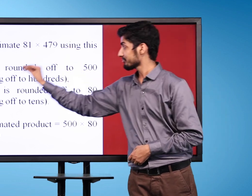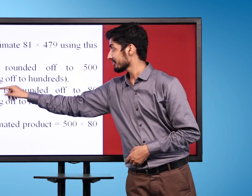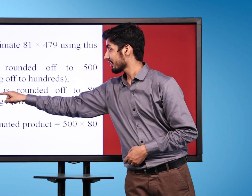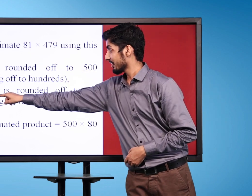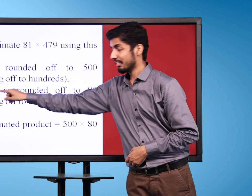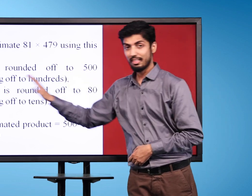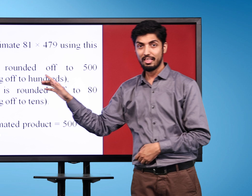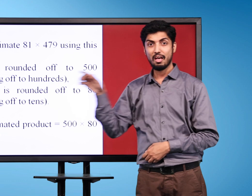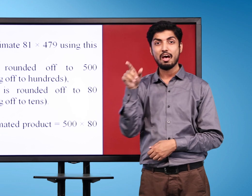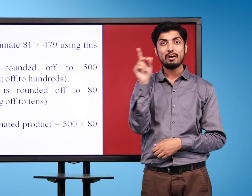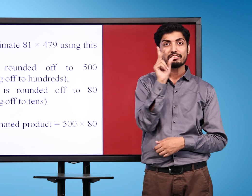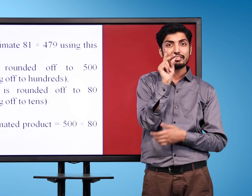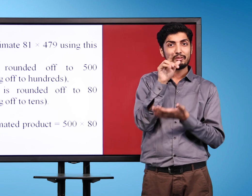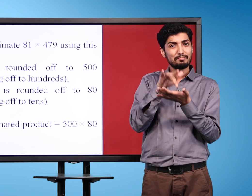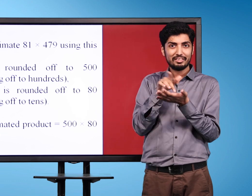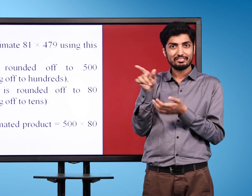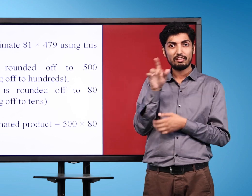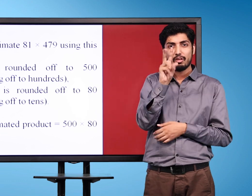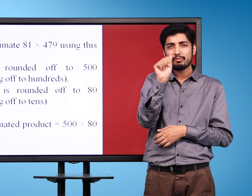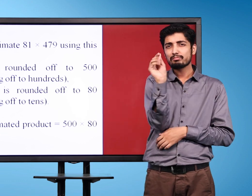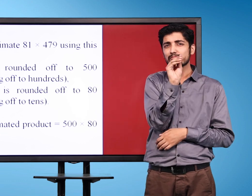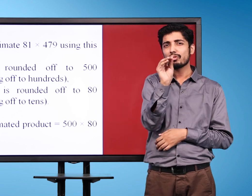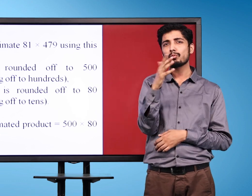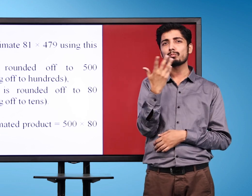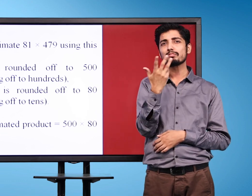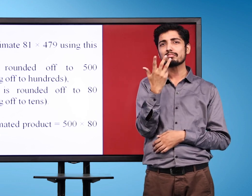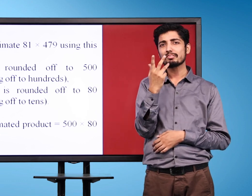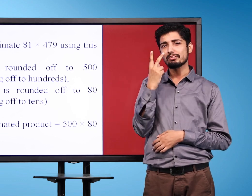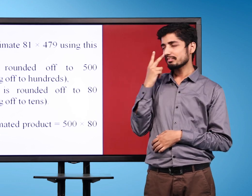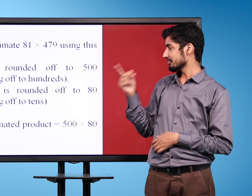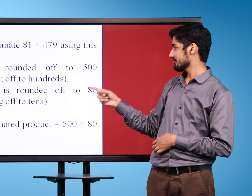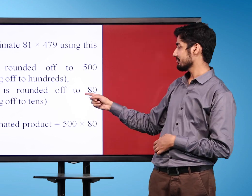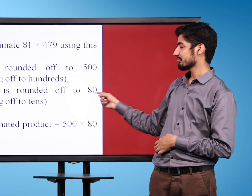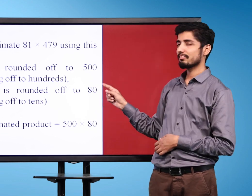And 81 is rounded off to 80, rounding off to tens.